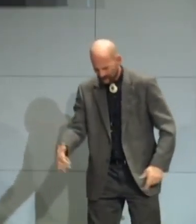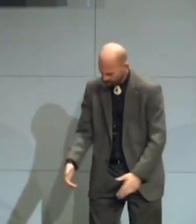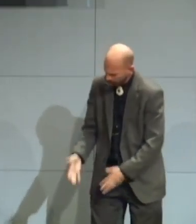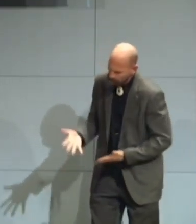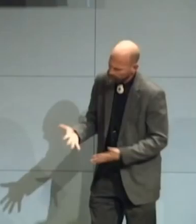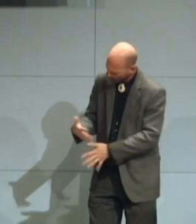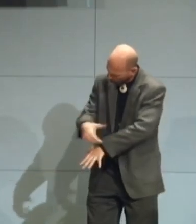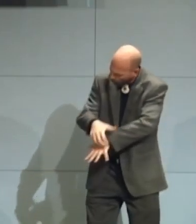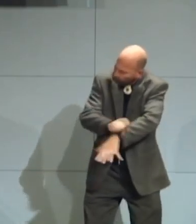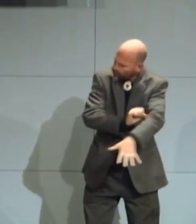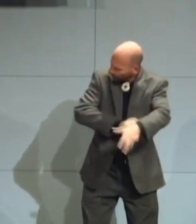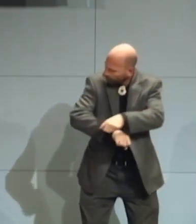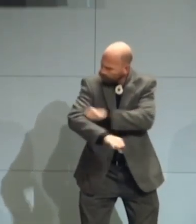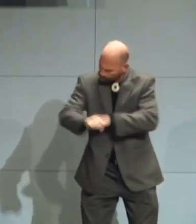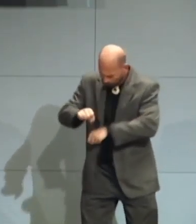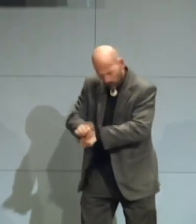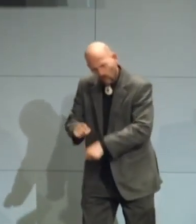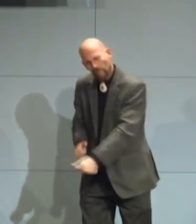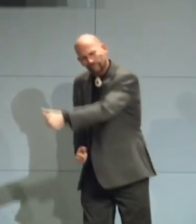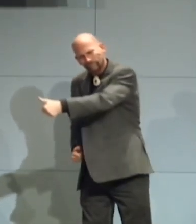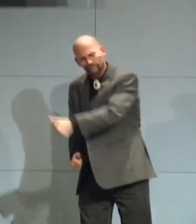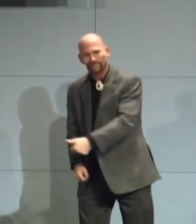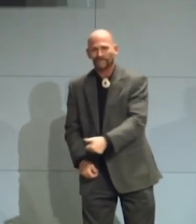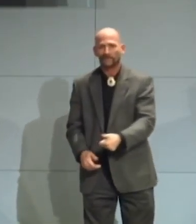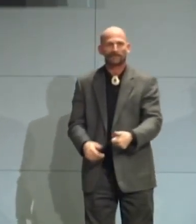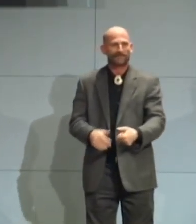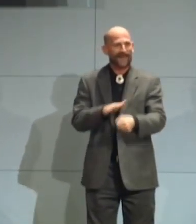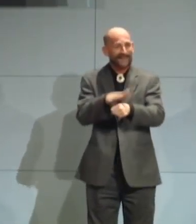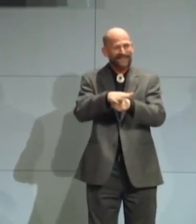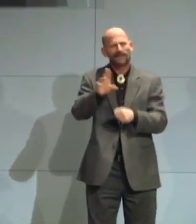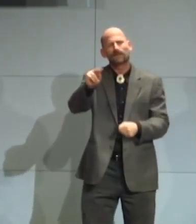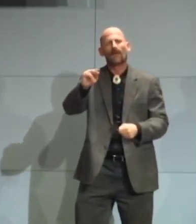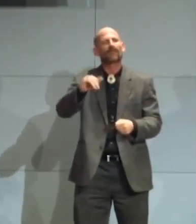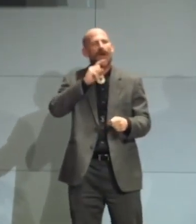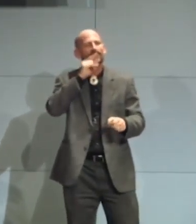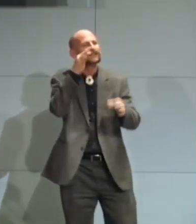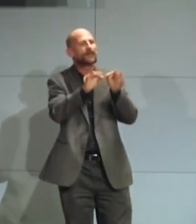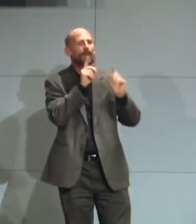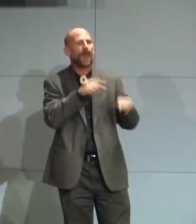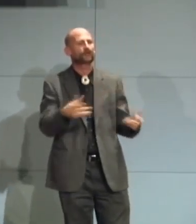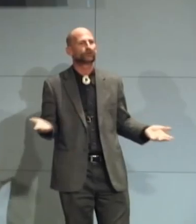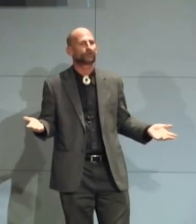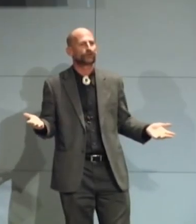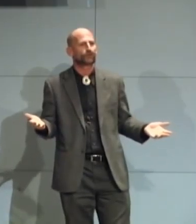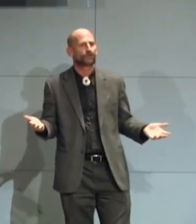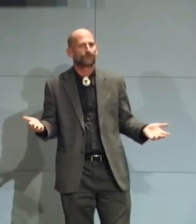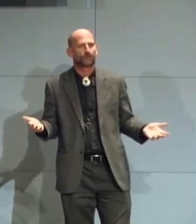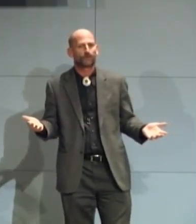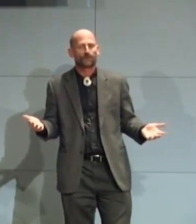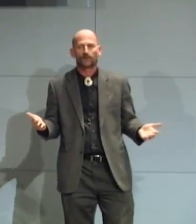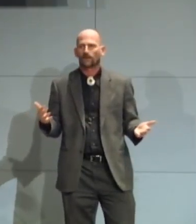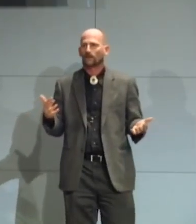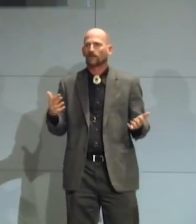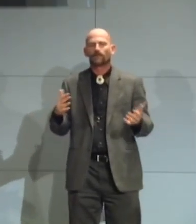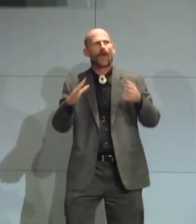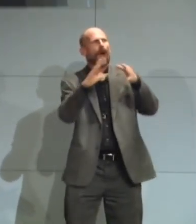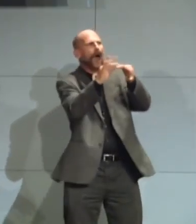would if we were in a room, me and like 4 of you, and I was just going off. You'd be like, what the hell is he